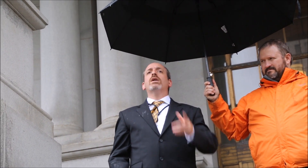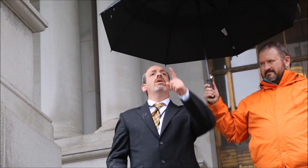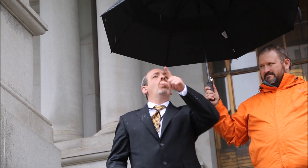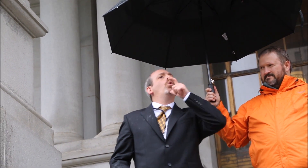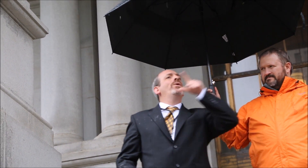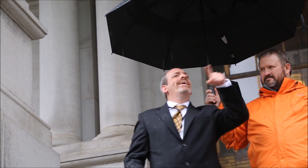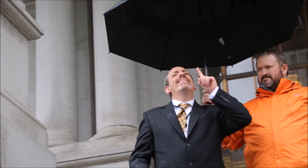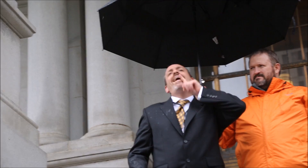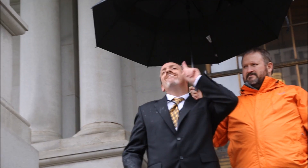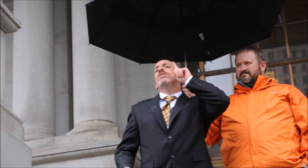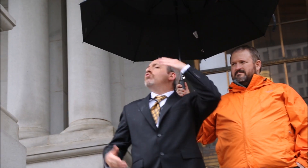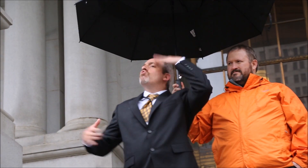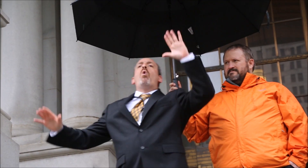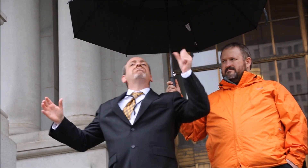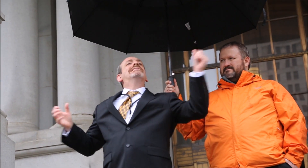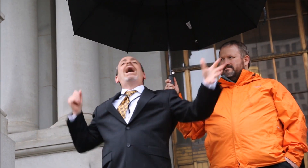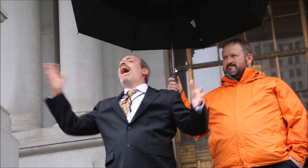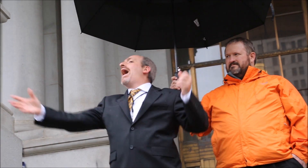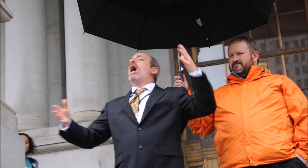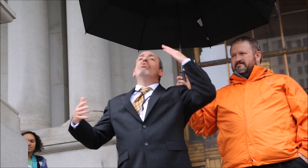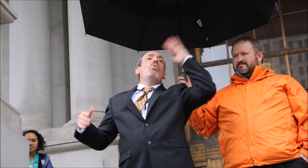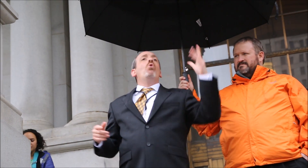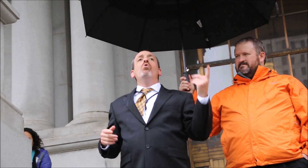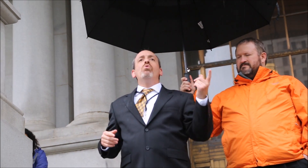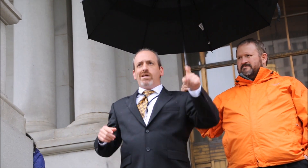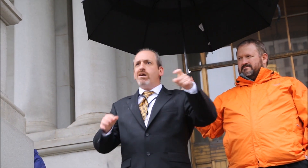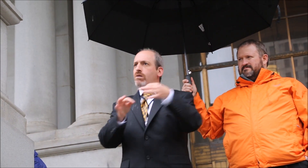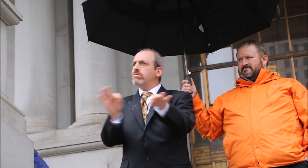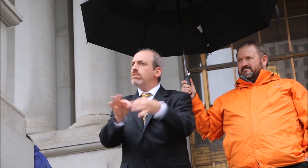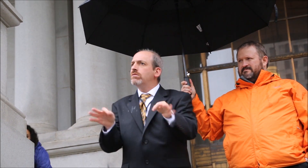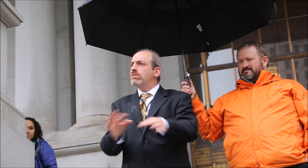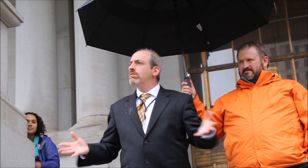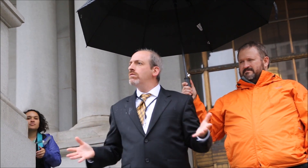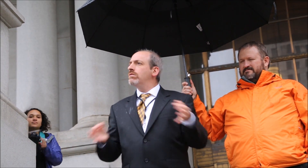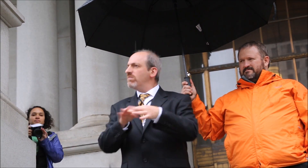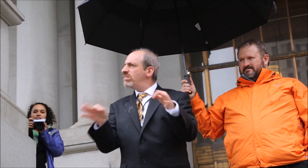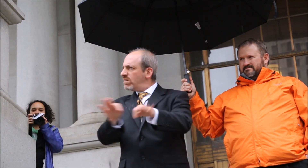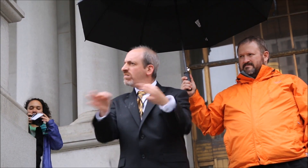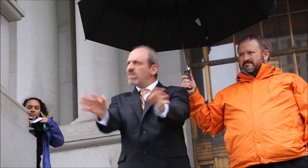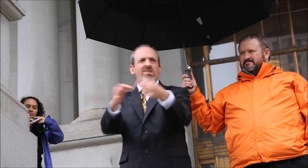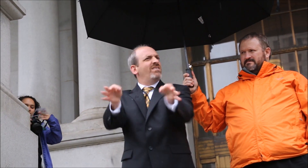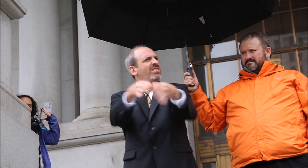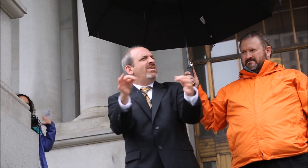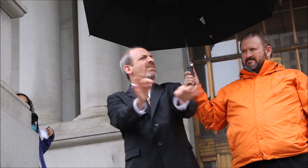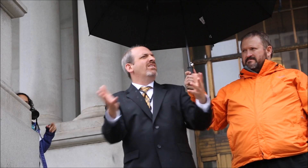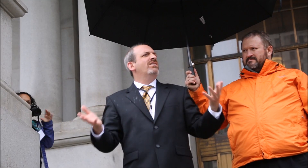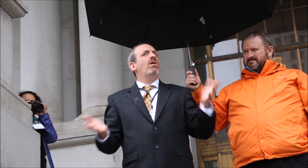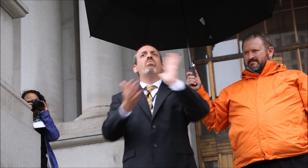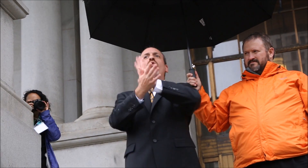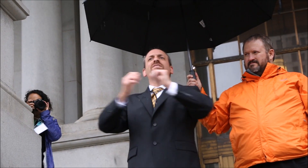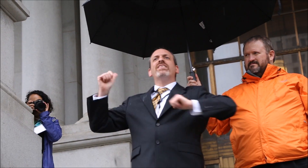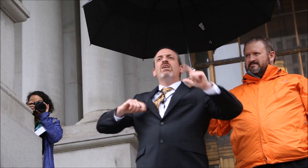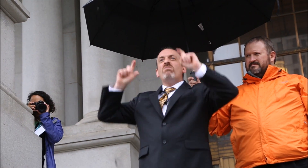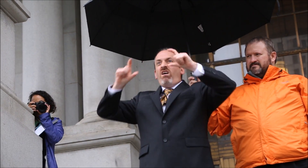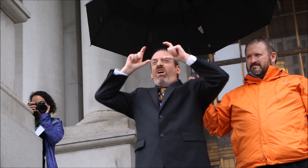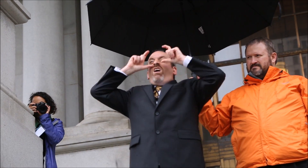It's not important. Oh, okay, go work to the school for the deaf. Go to work this school for the deaf. Just teach deaf children. But in New York, we don't